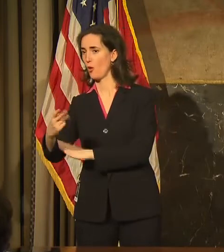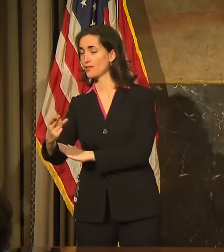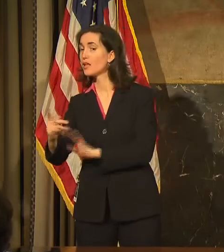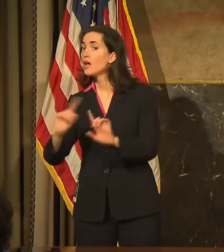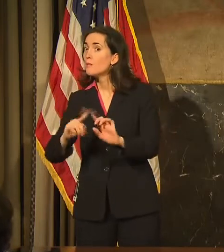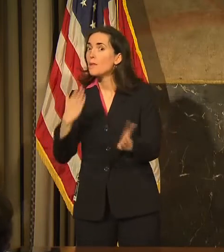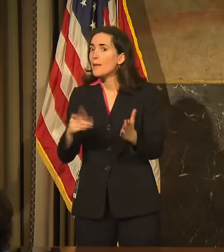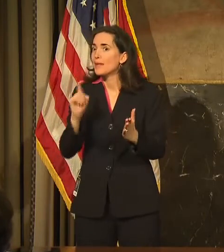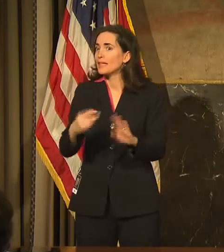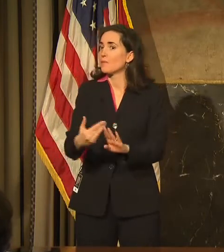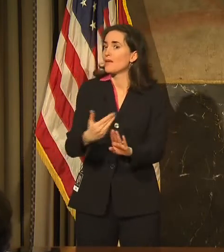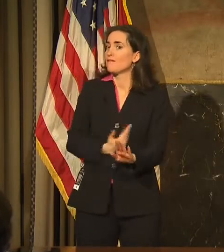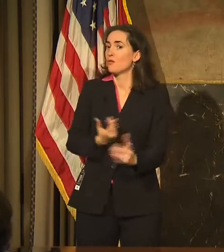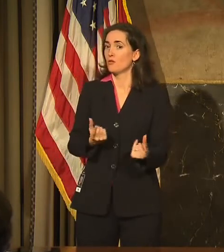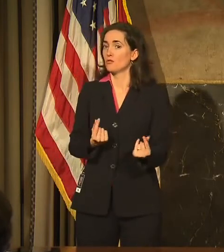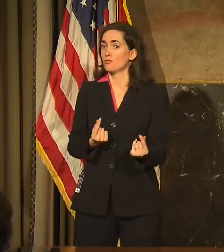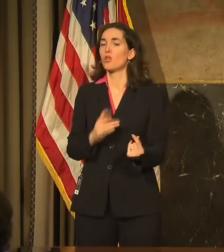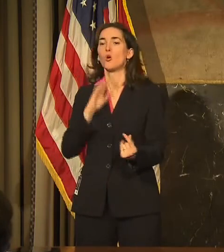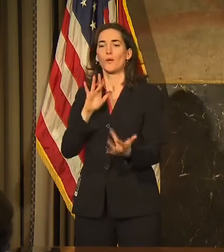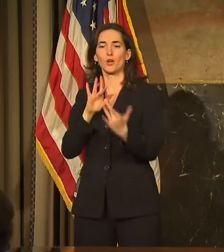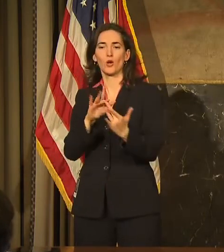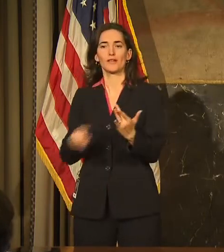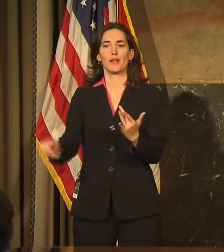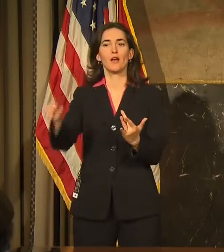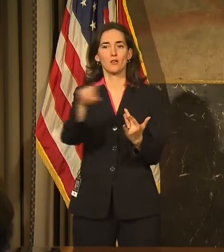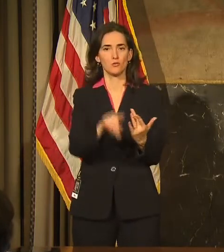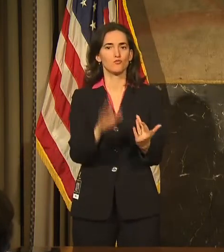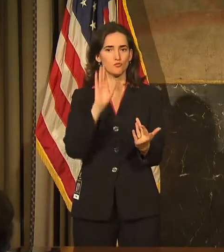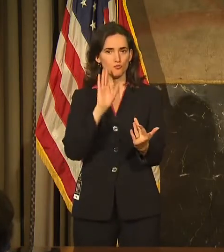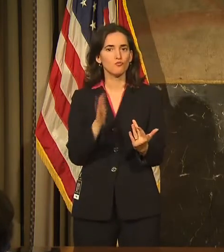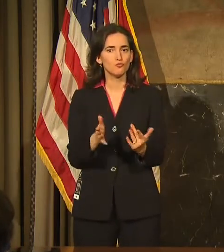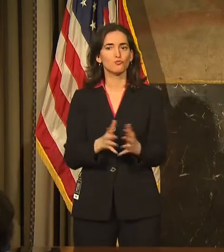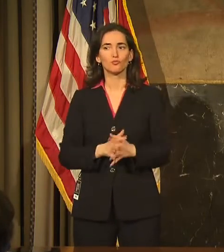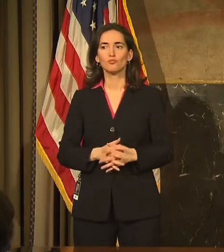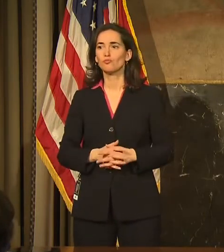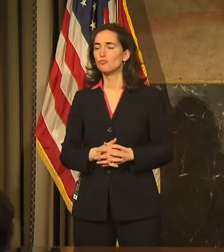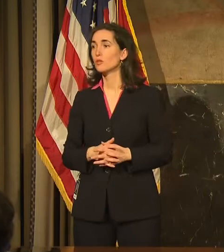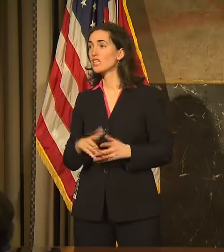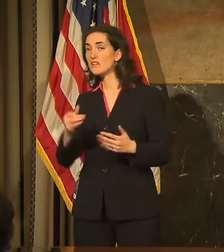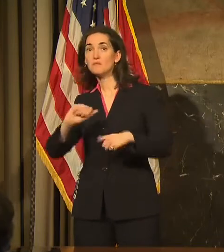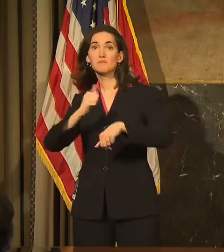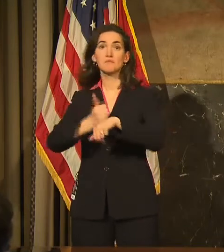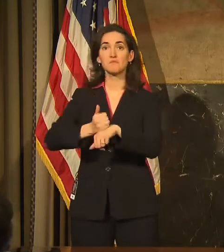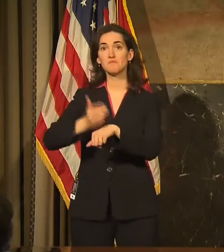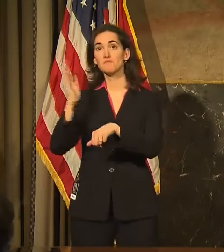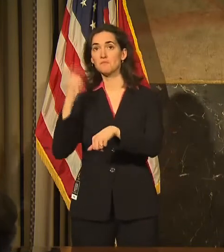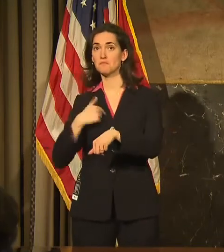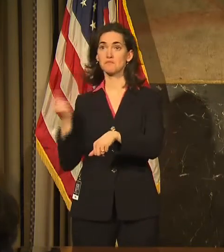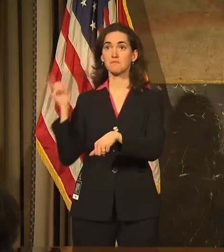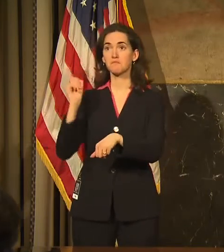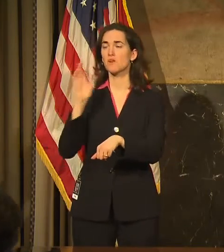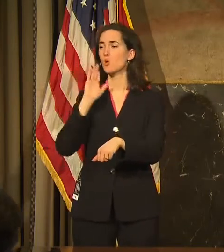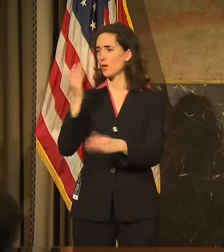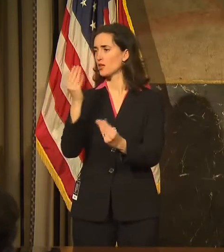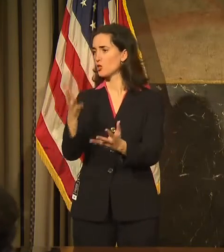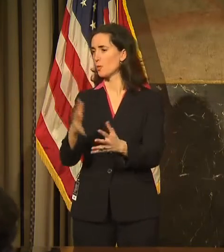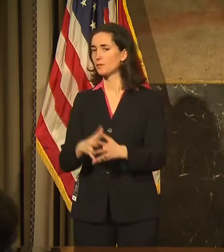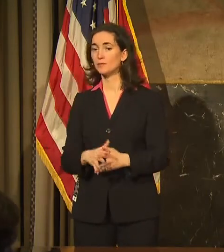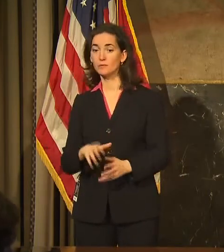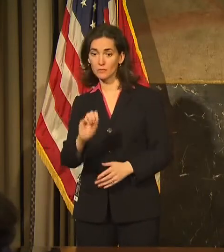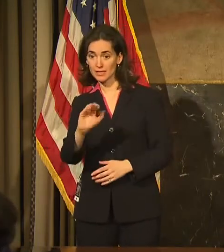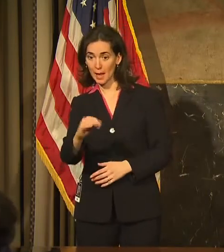speak to you before then, we will reach out to you and let you know that we're scheduling a press availability. So with that,